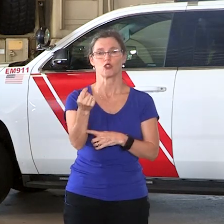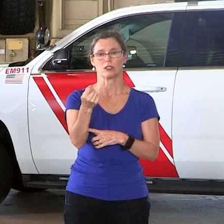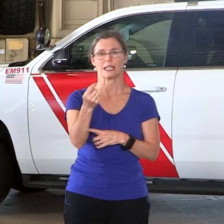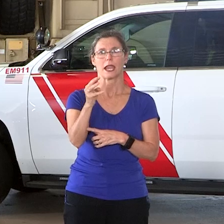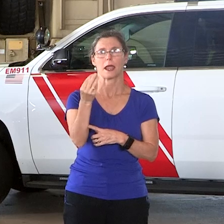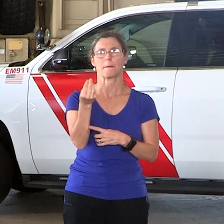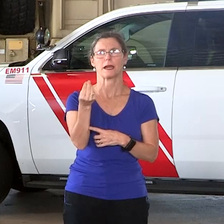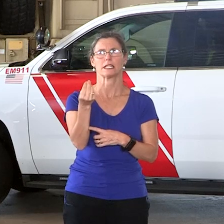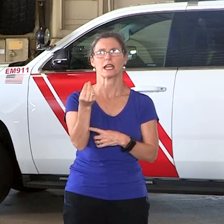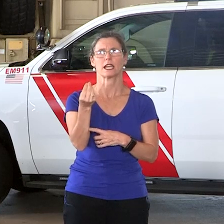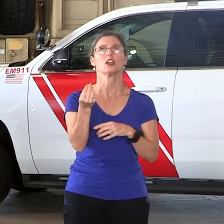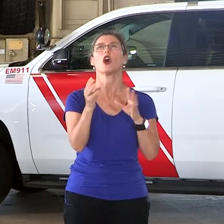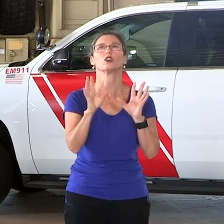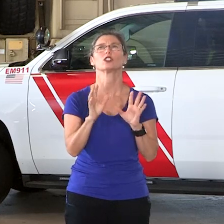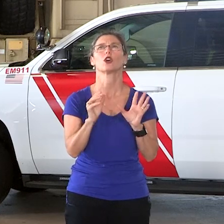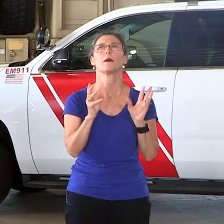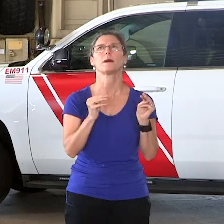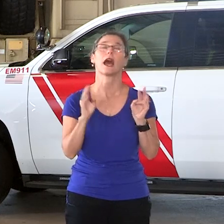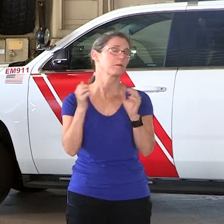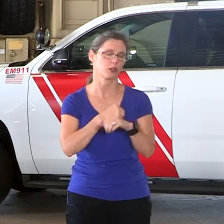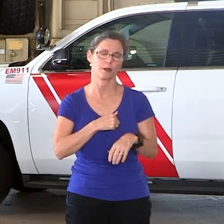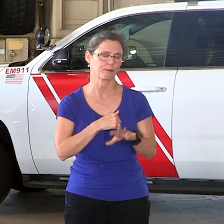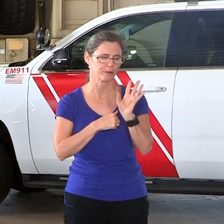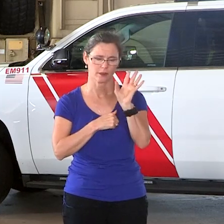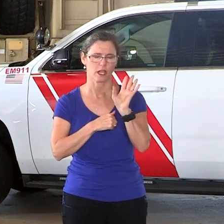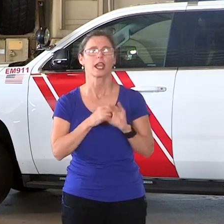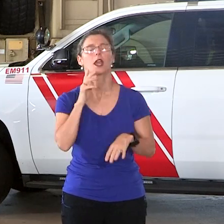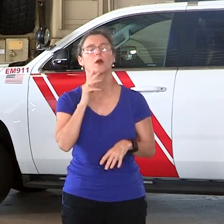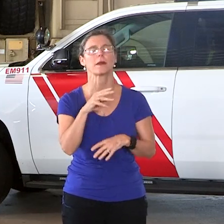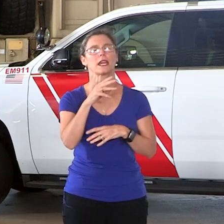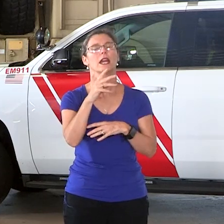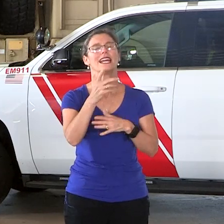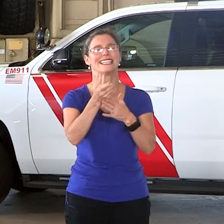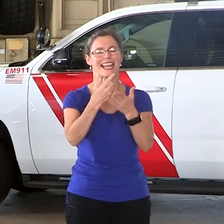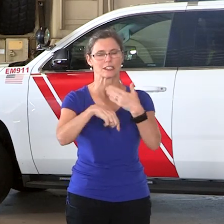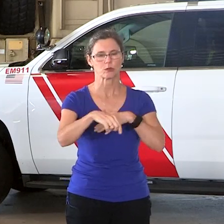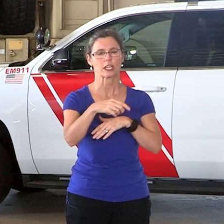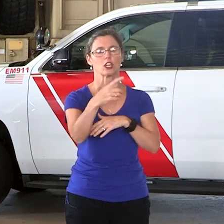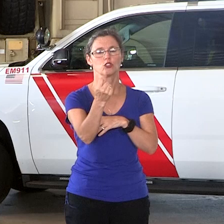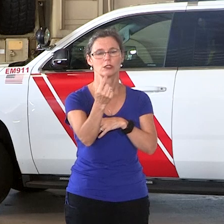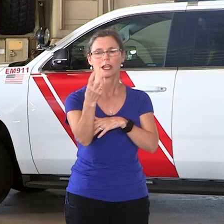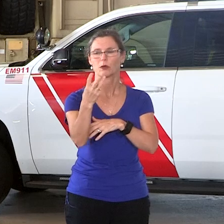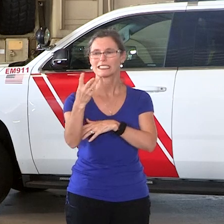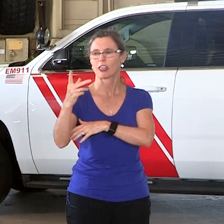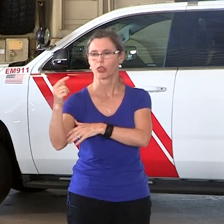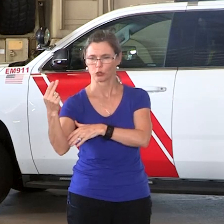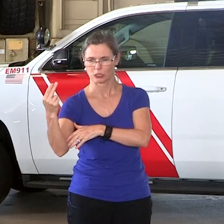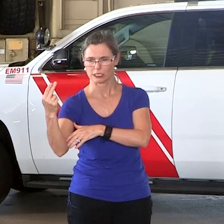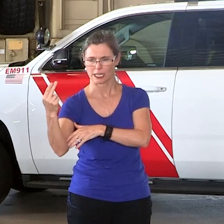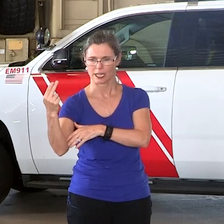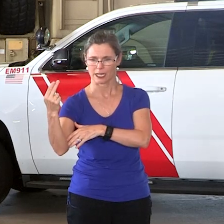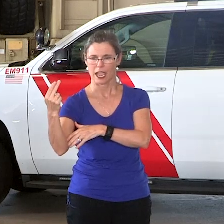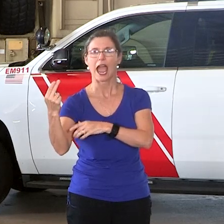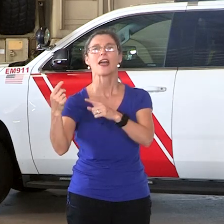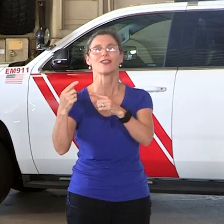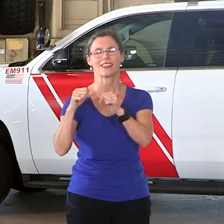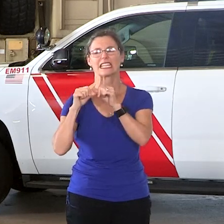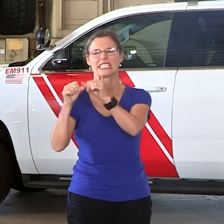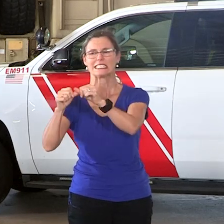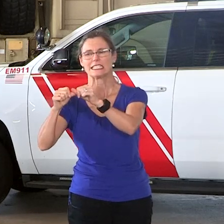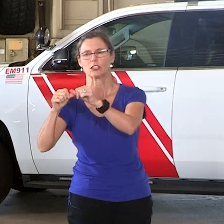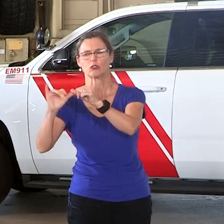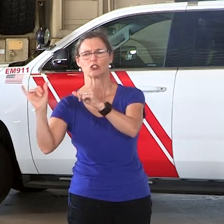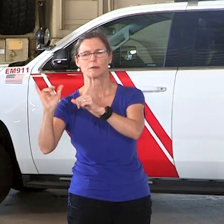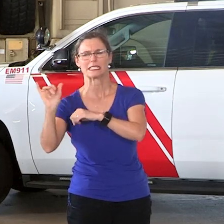Monday, Tuesday, Tuesday, Wednesday, and Thursday of next week, and on into the next week. Should have the